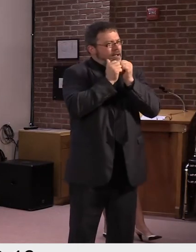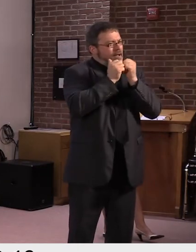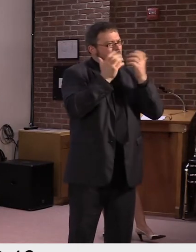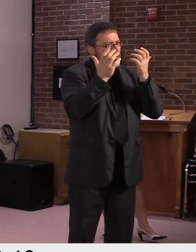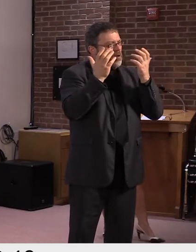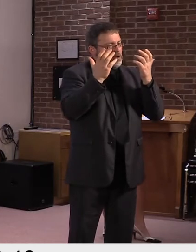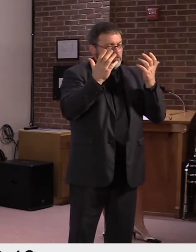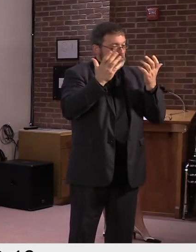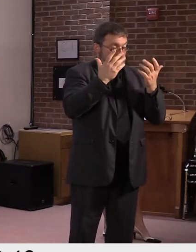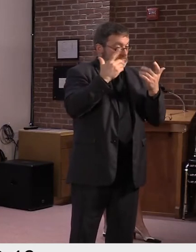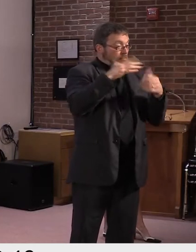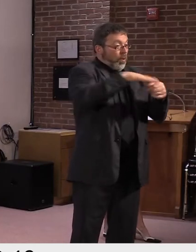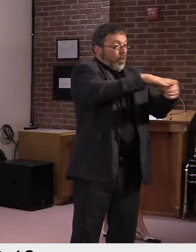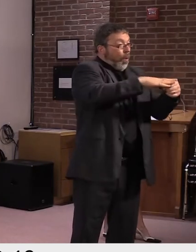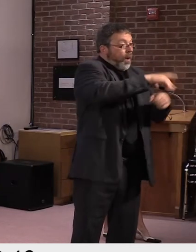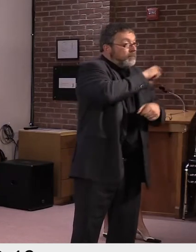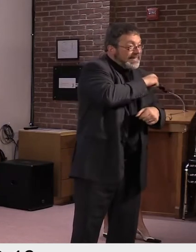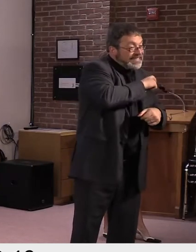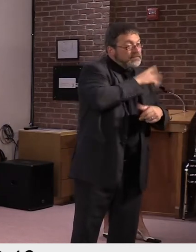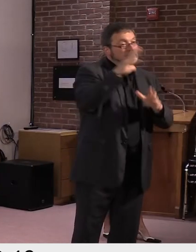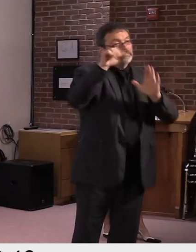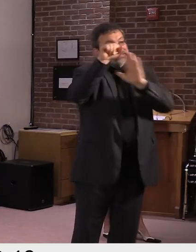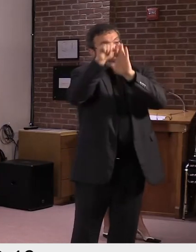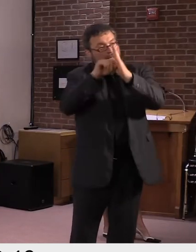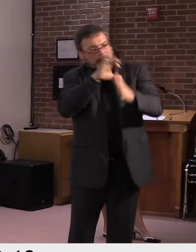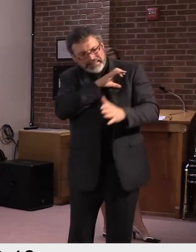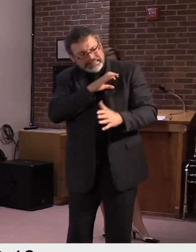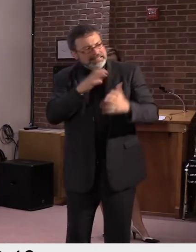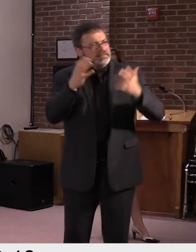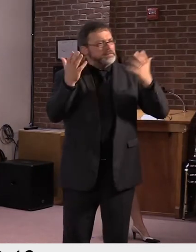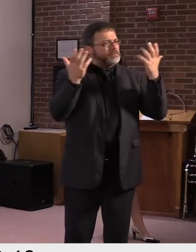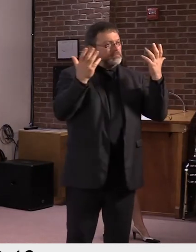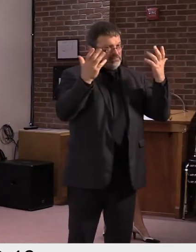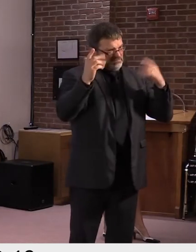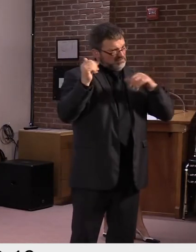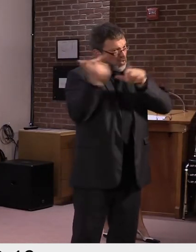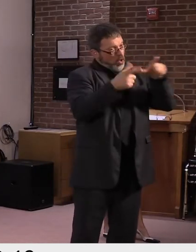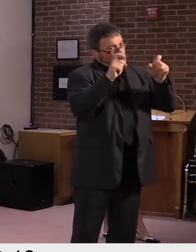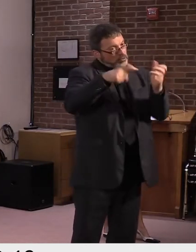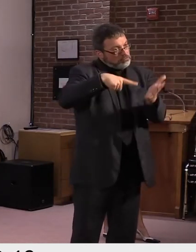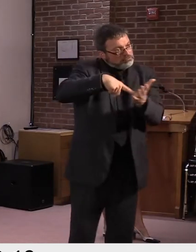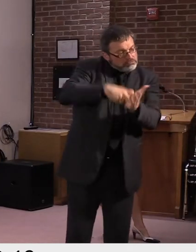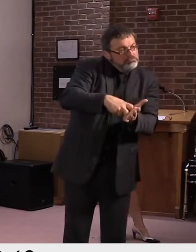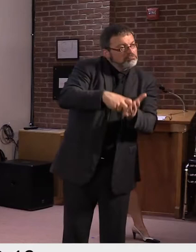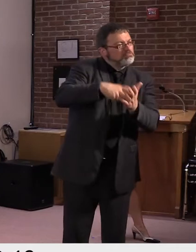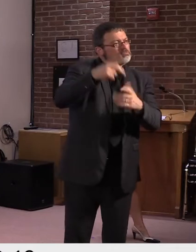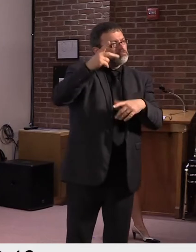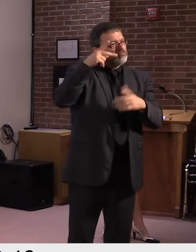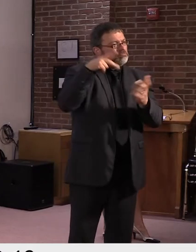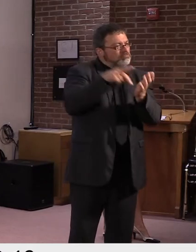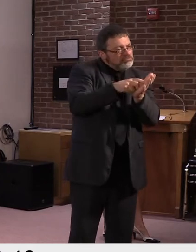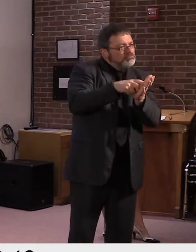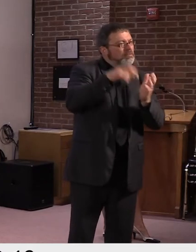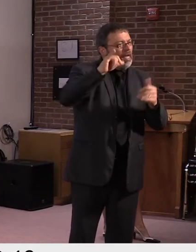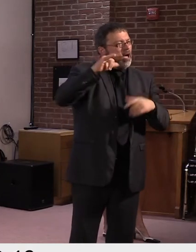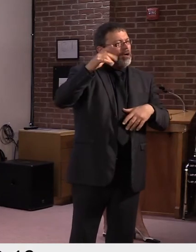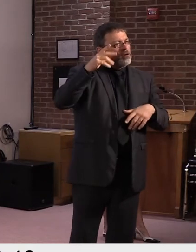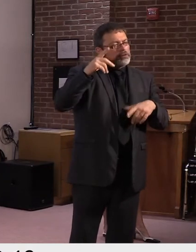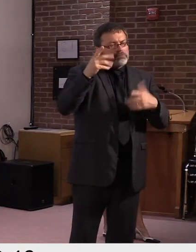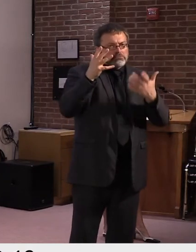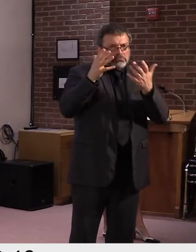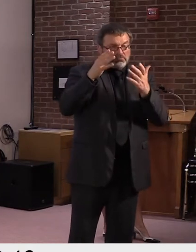police, taking action like that. I think is a sign of leadership. I believe that